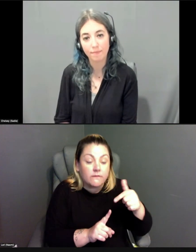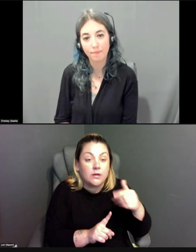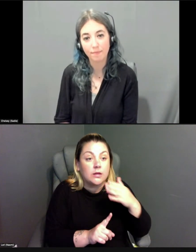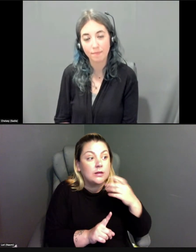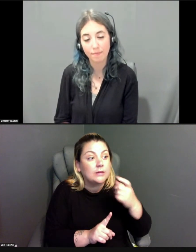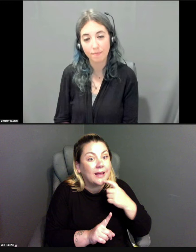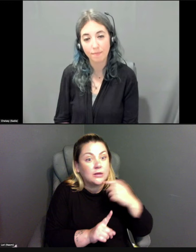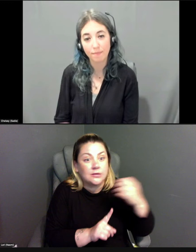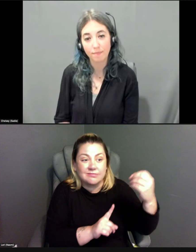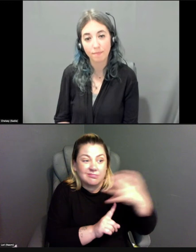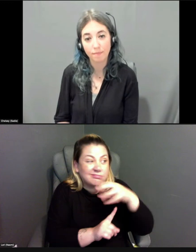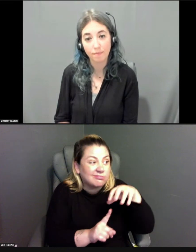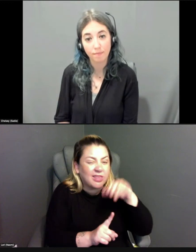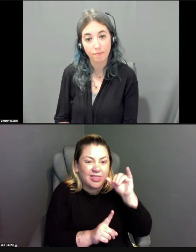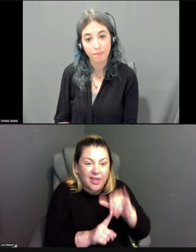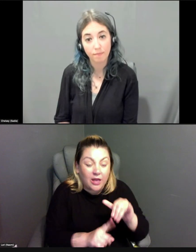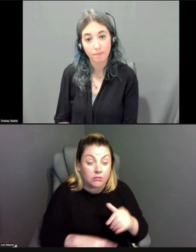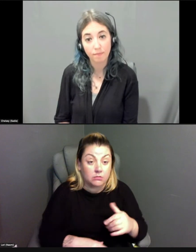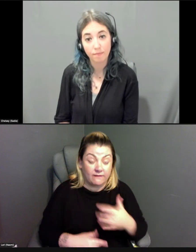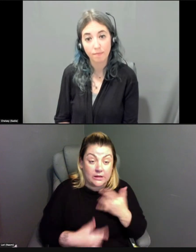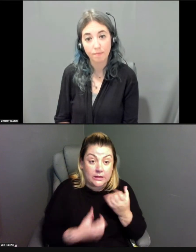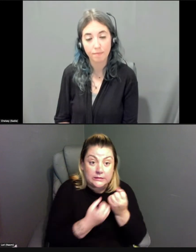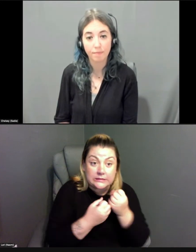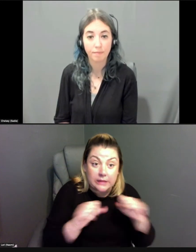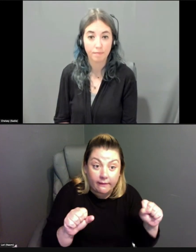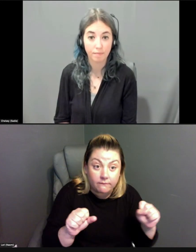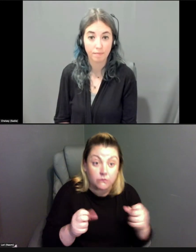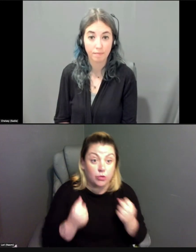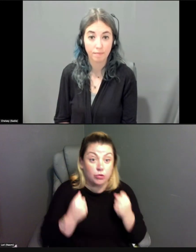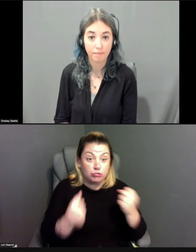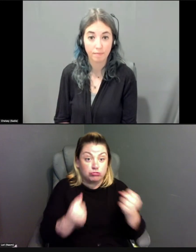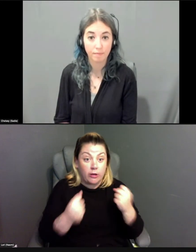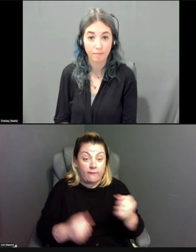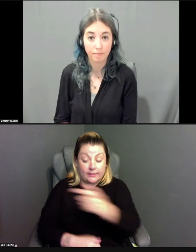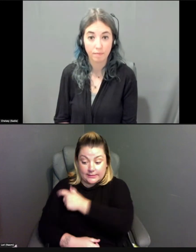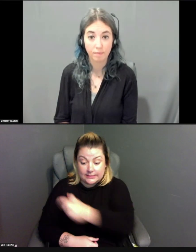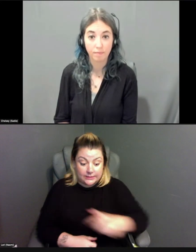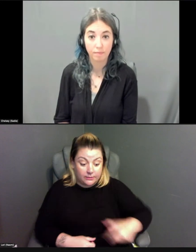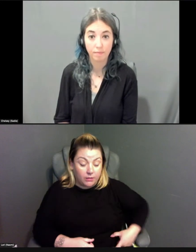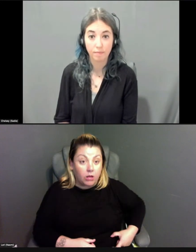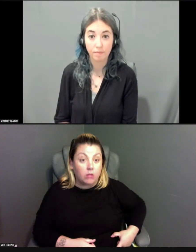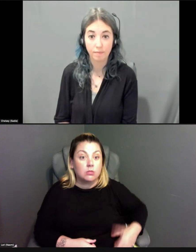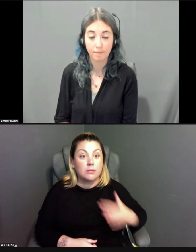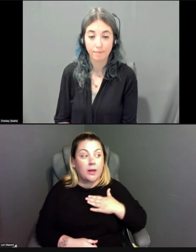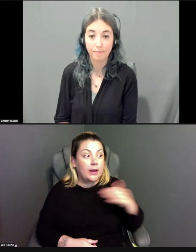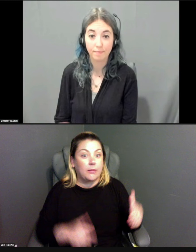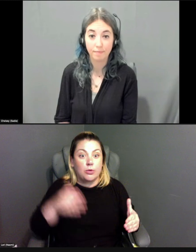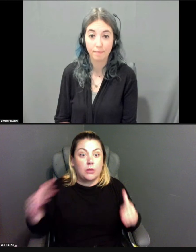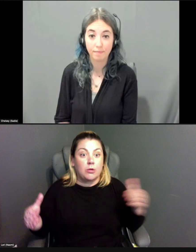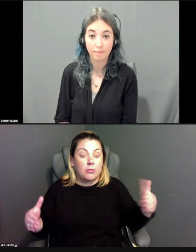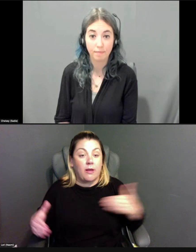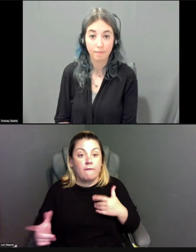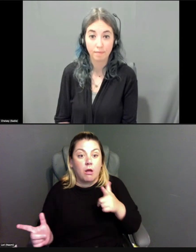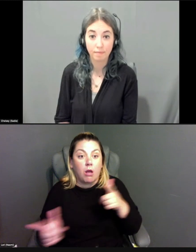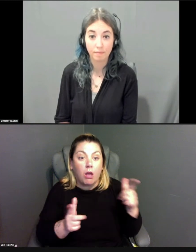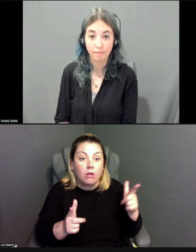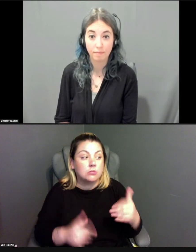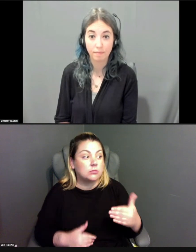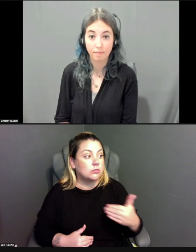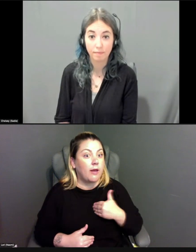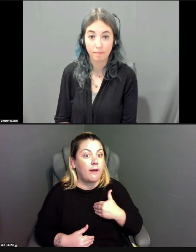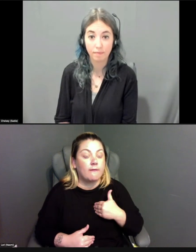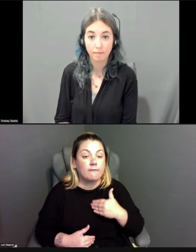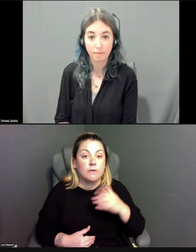to, safety, things like wearing a seatbelt or being around guns or drugs or mental health.